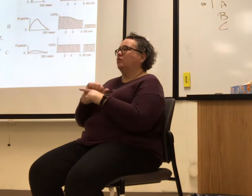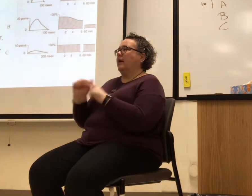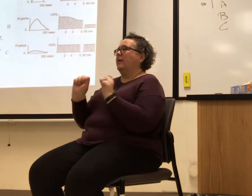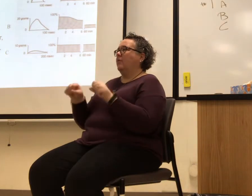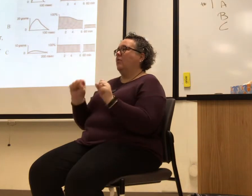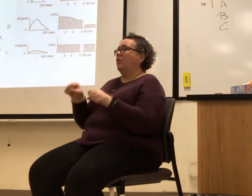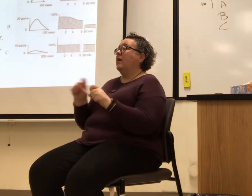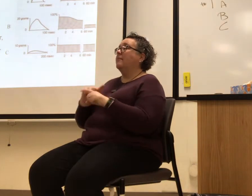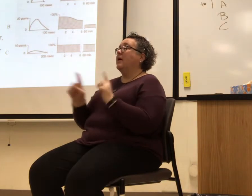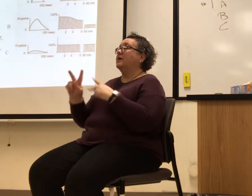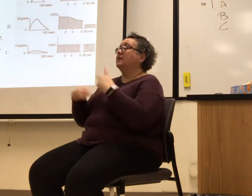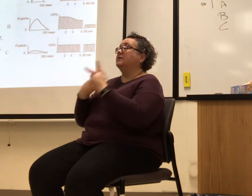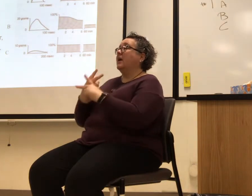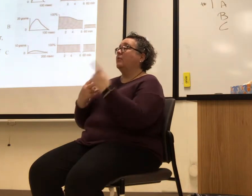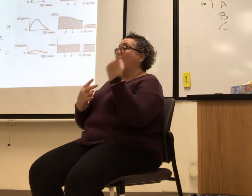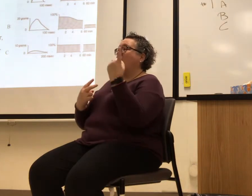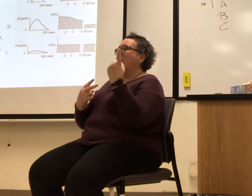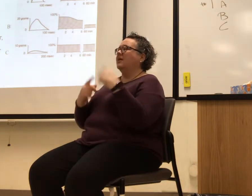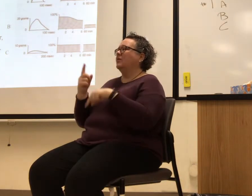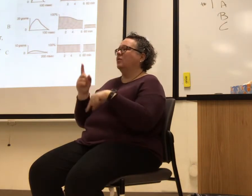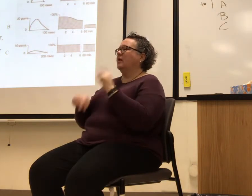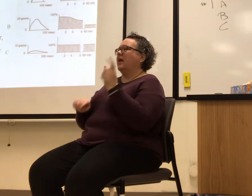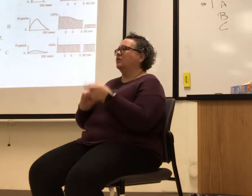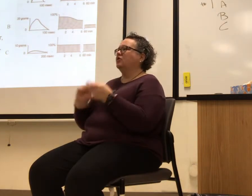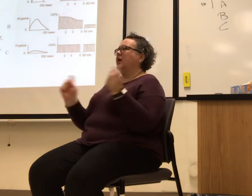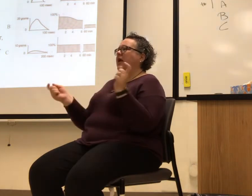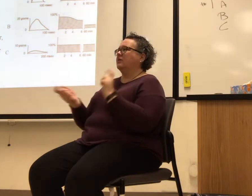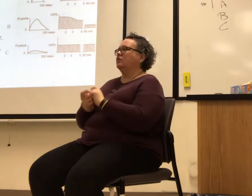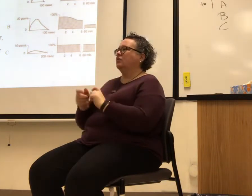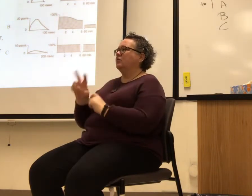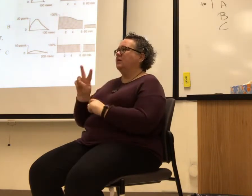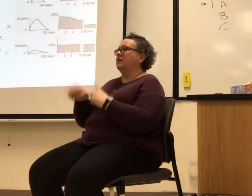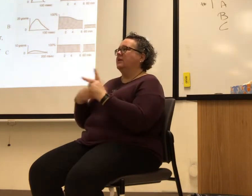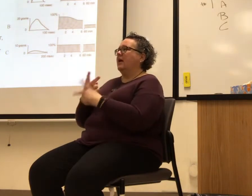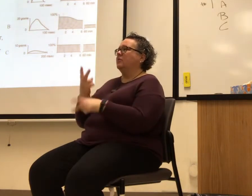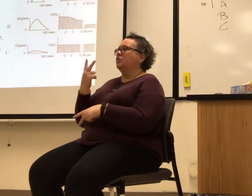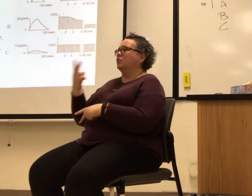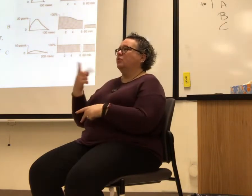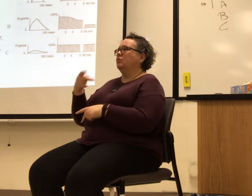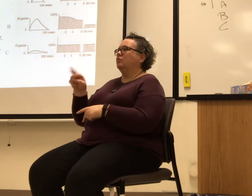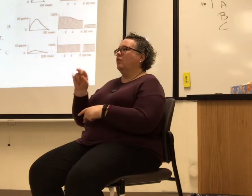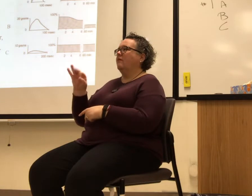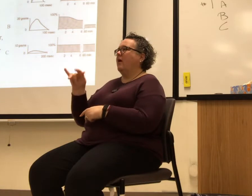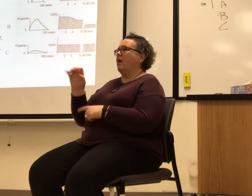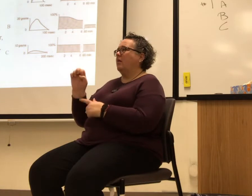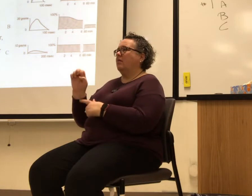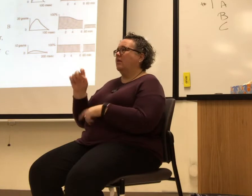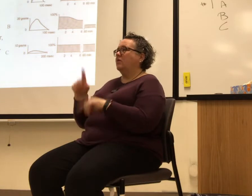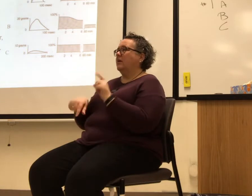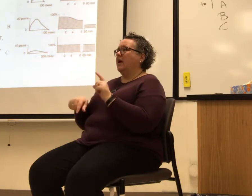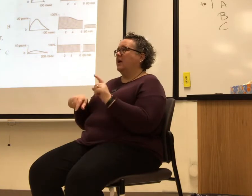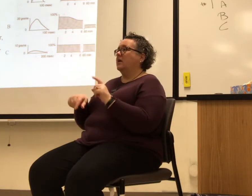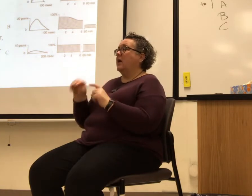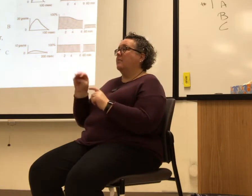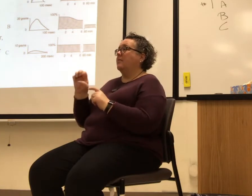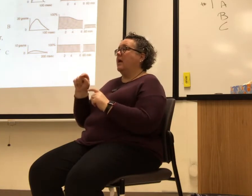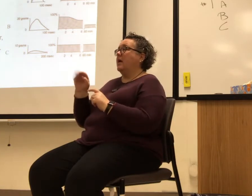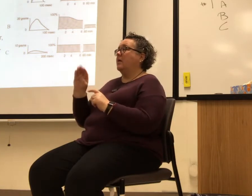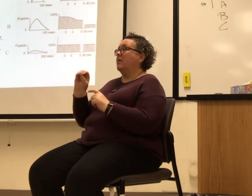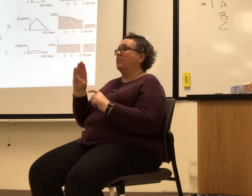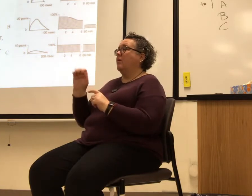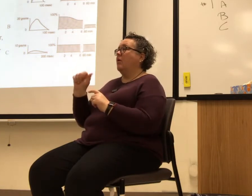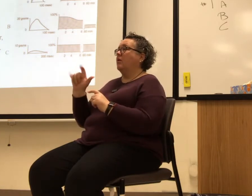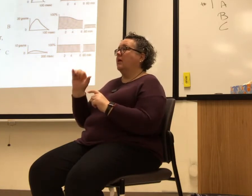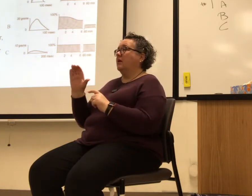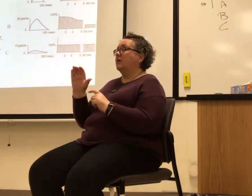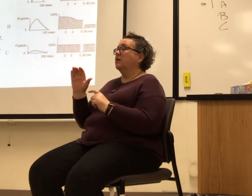1s, you can't really change them to a type 2 profile. The metabolic profile is too different, and the